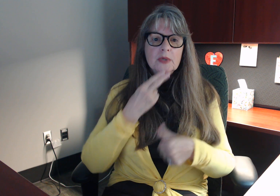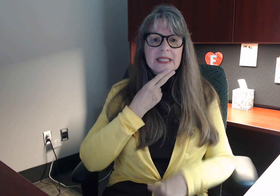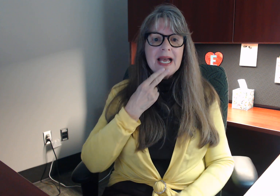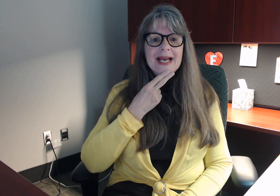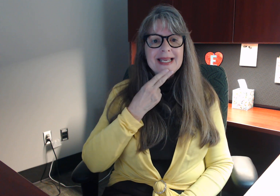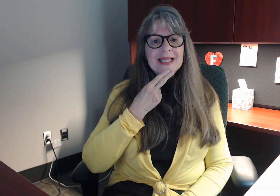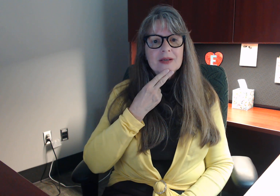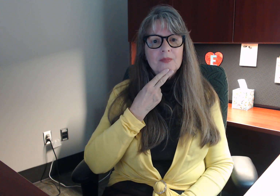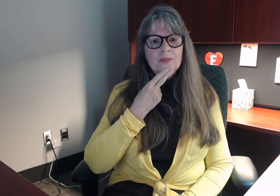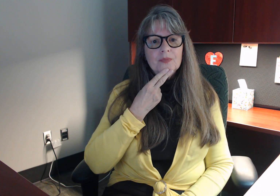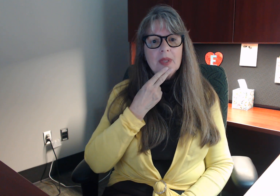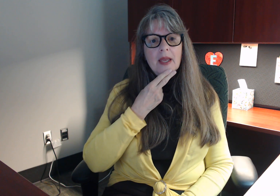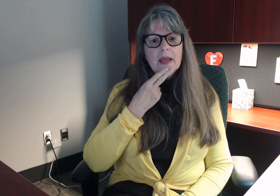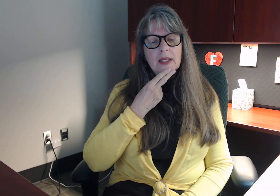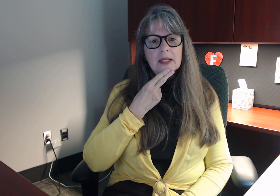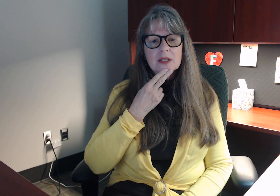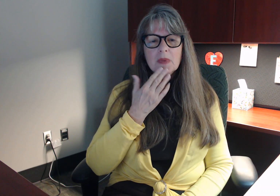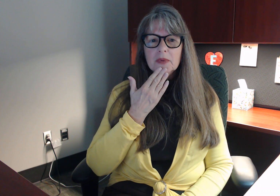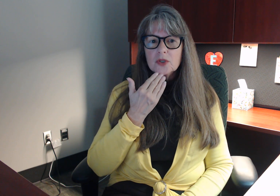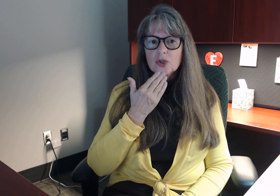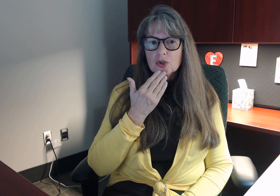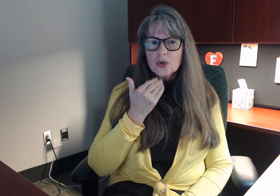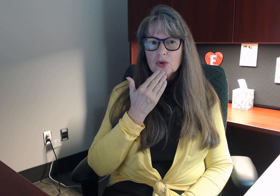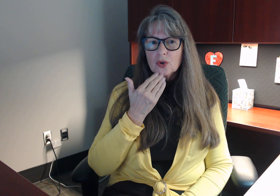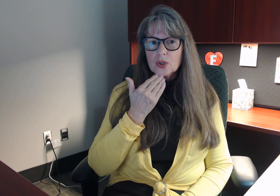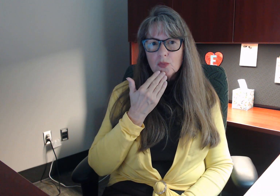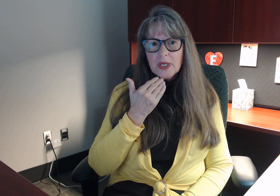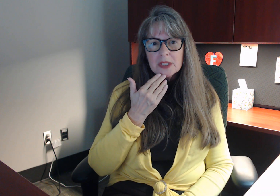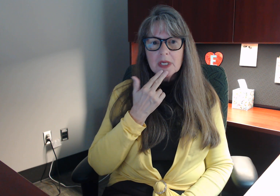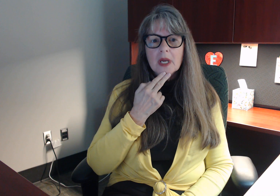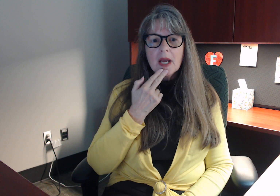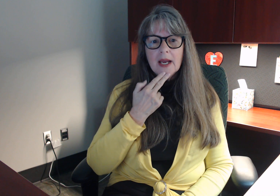is honey. Honey, because remember, this is sugar or sweet. Honey,